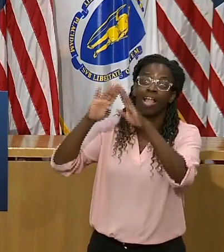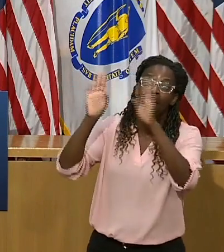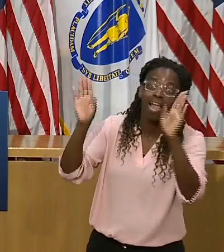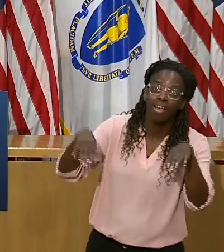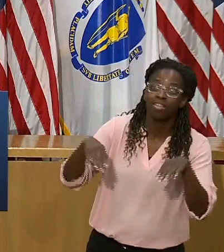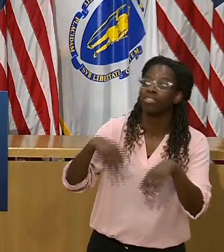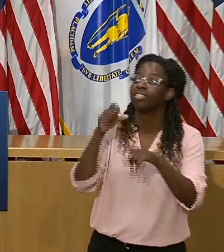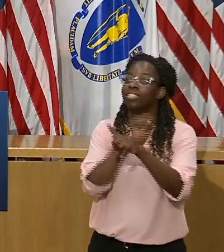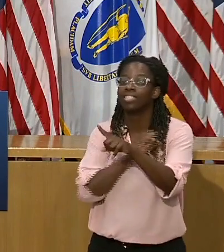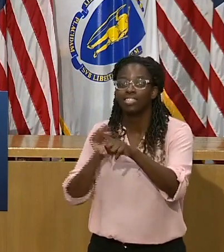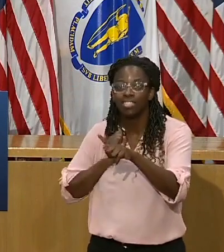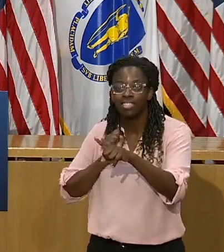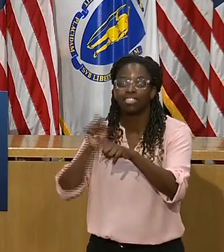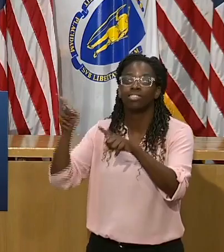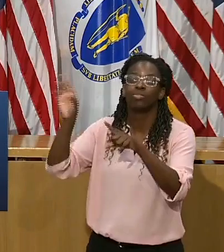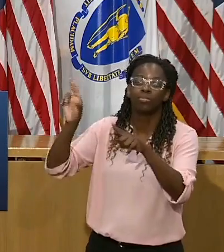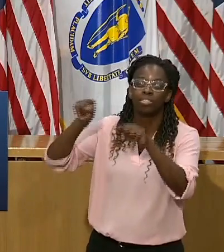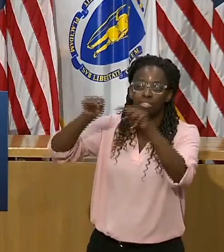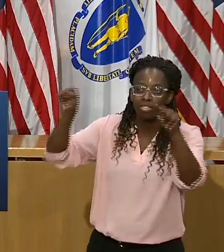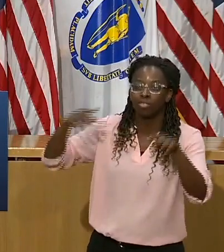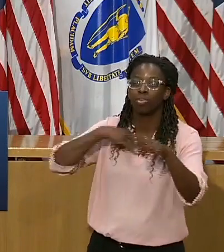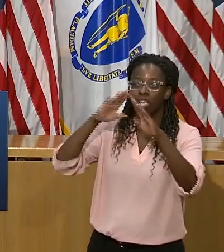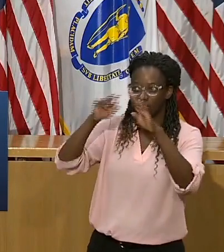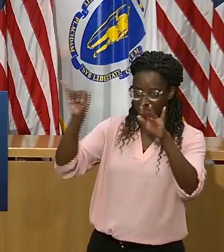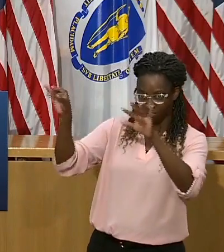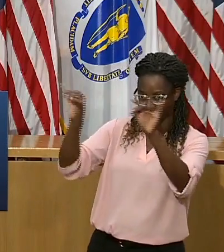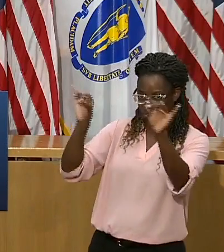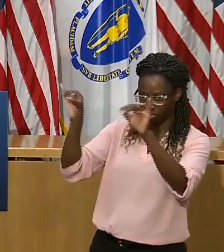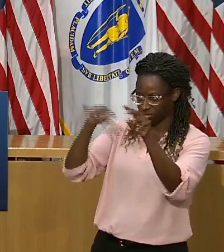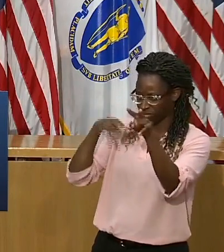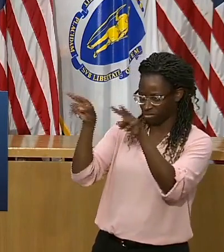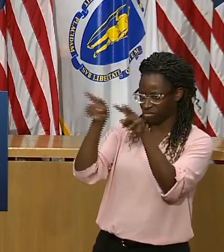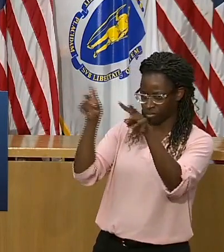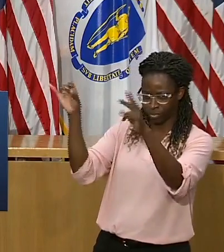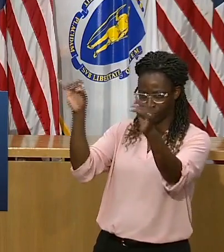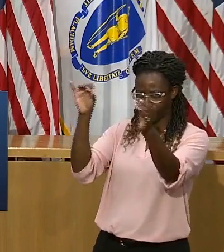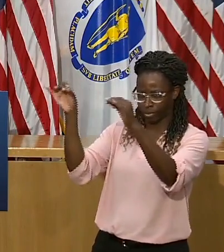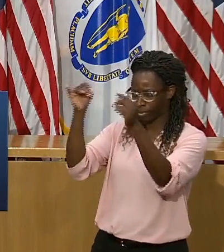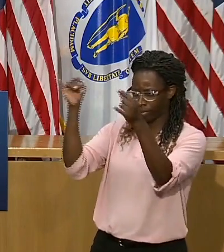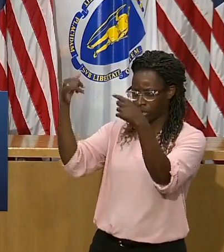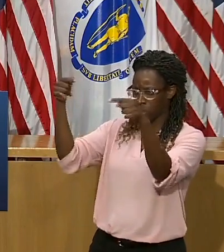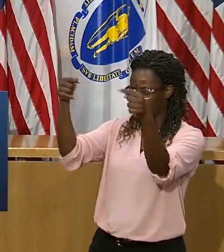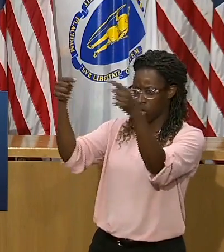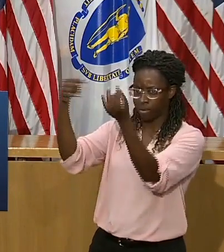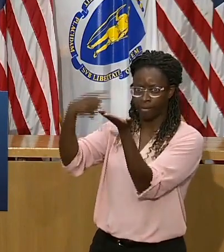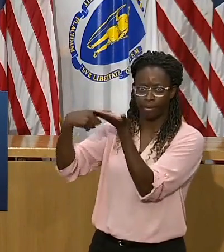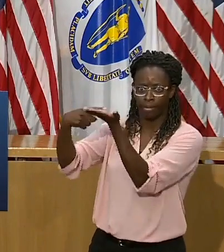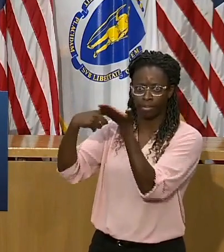to business development and support for job training and